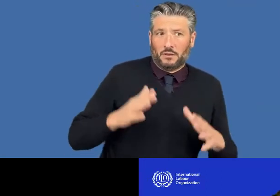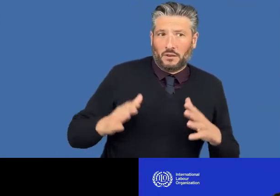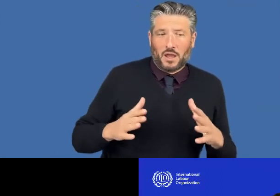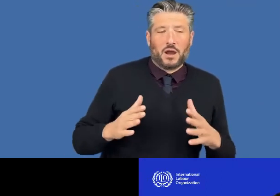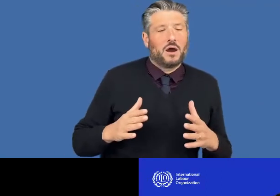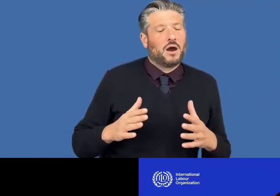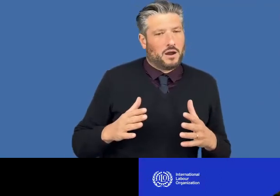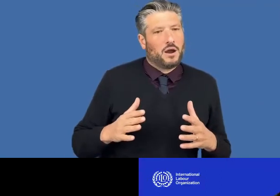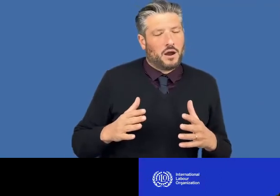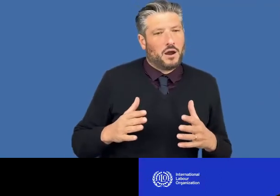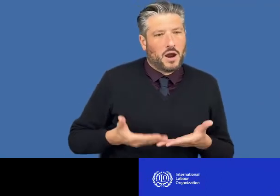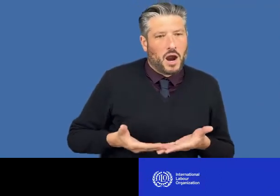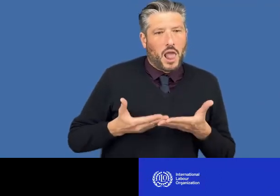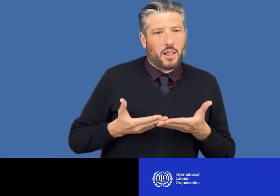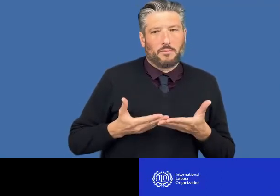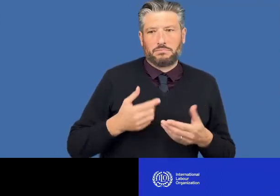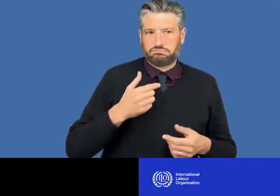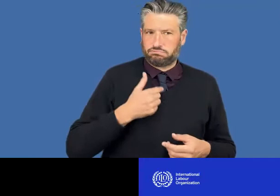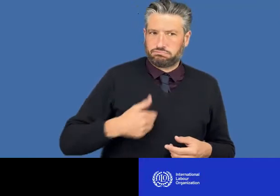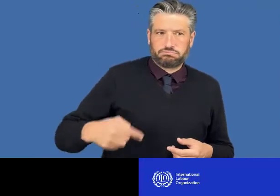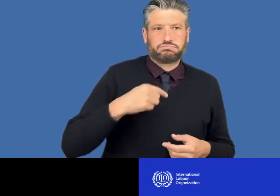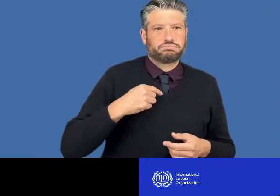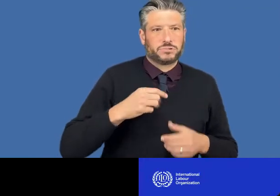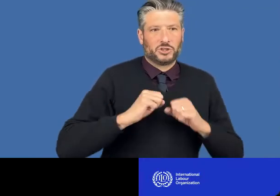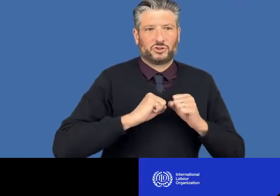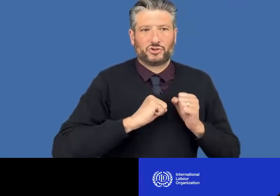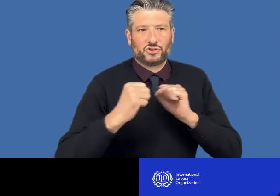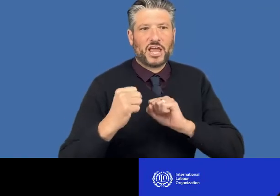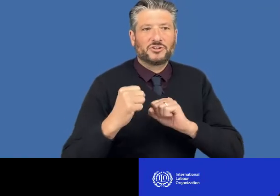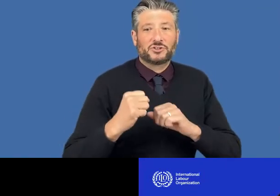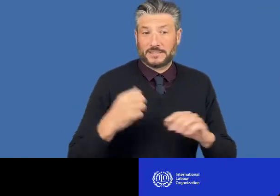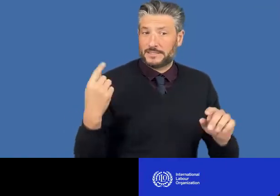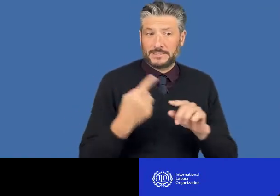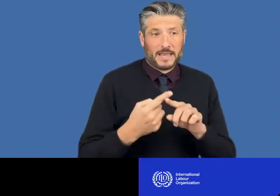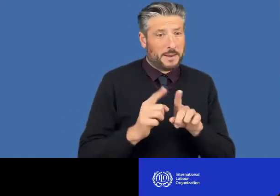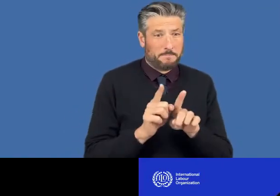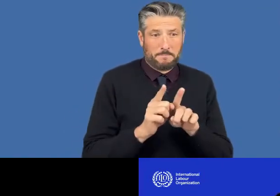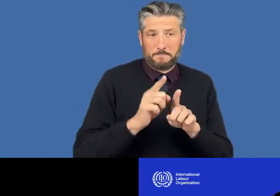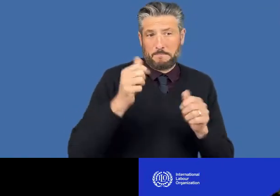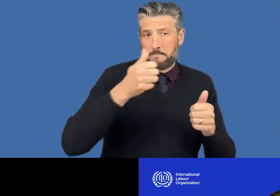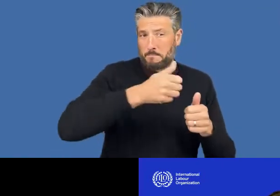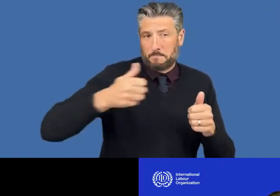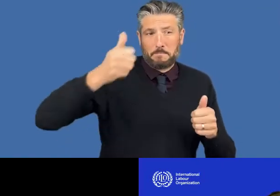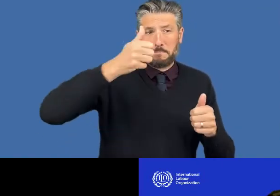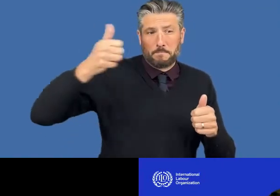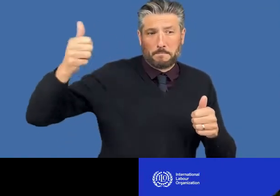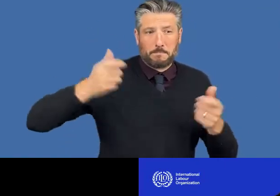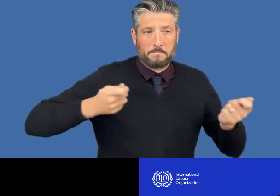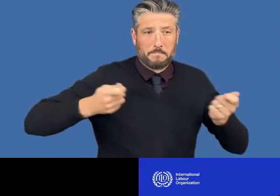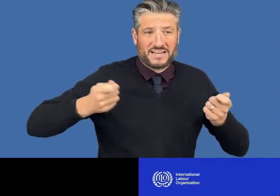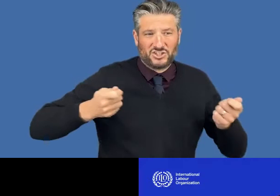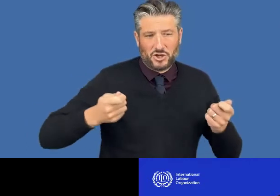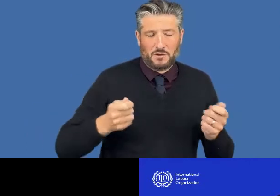to a cultural shift in the organization or company. Very interesting point of view, obviously, also about the self-identification